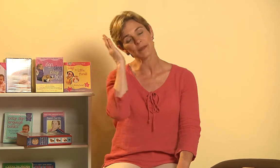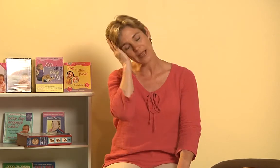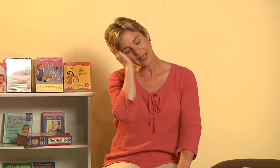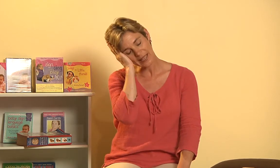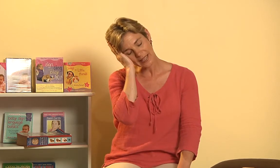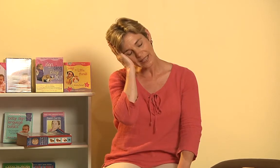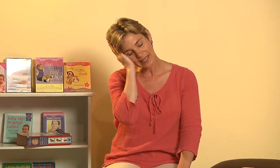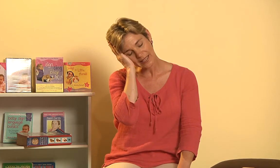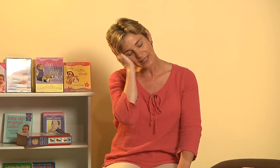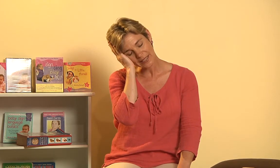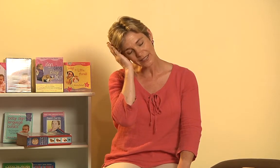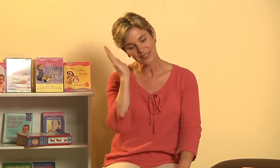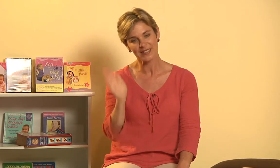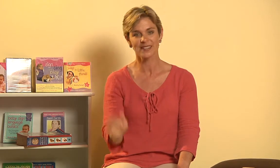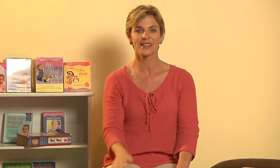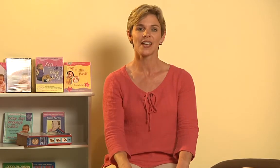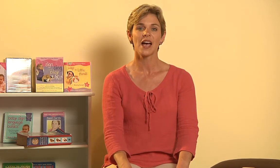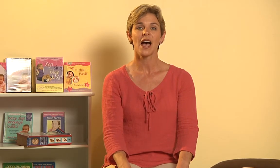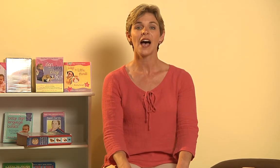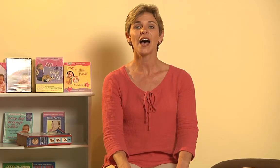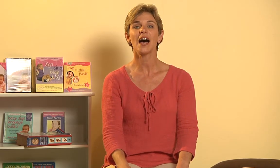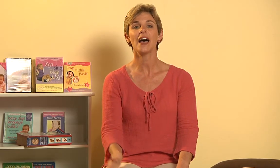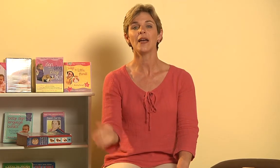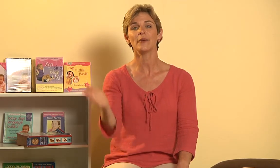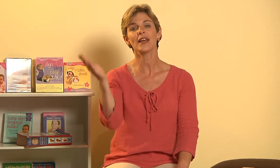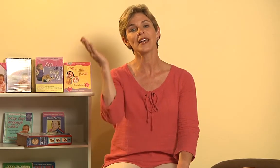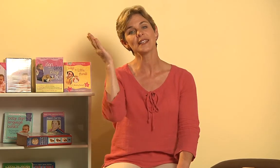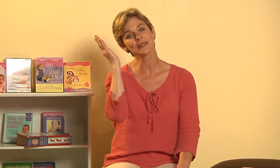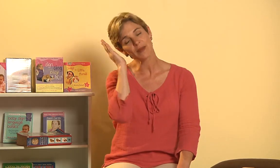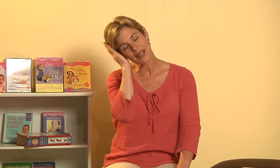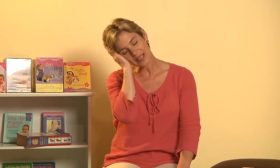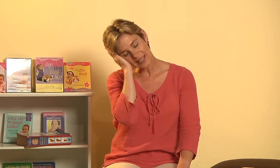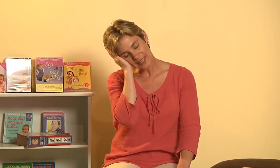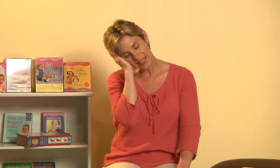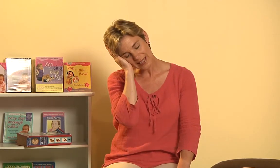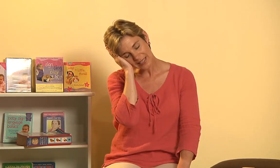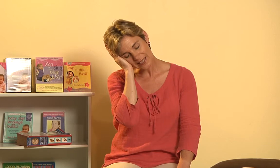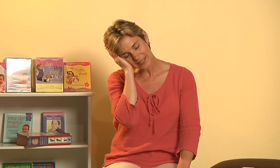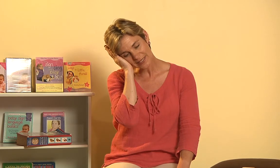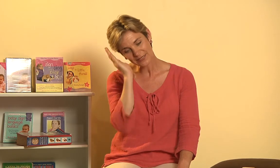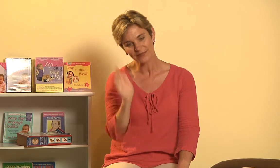my head, I rest my head.